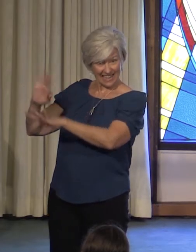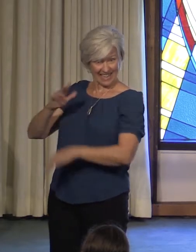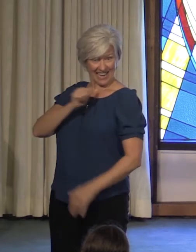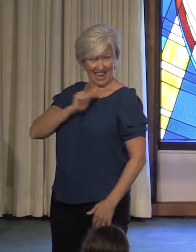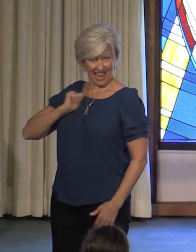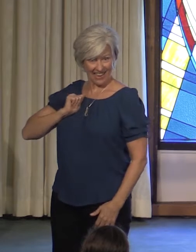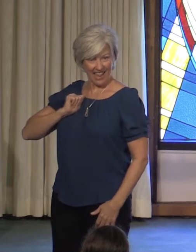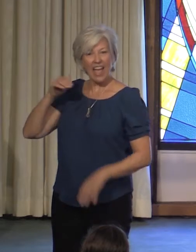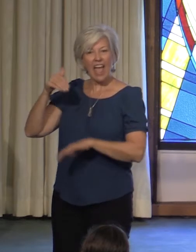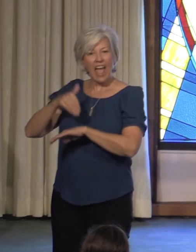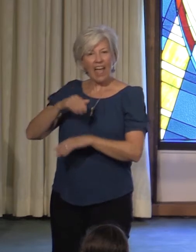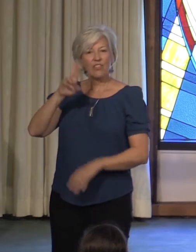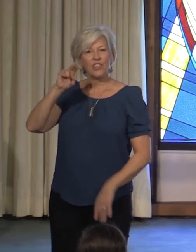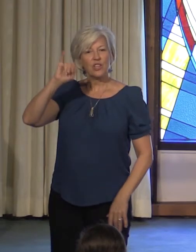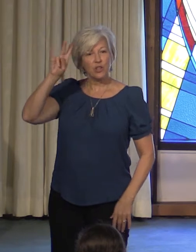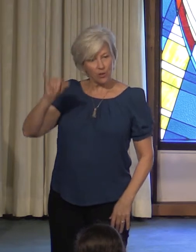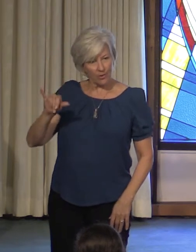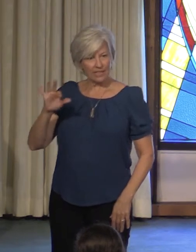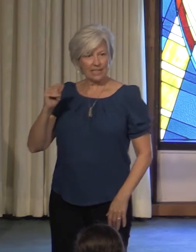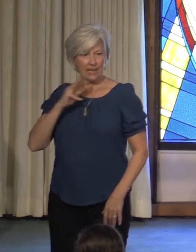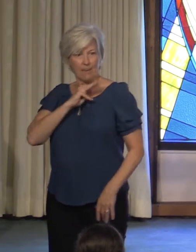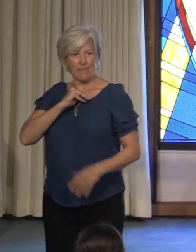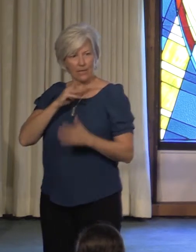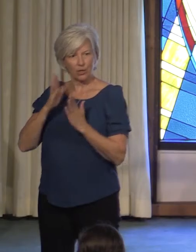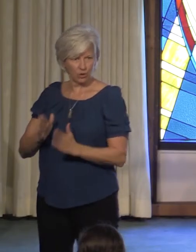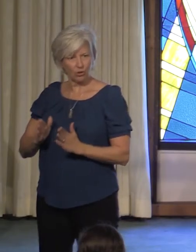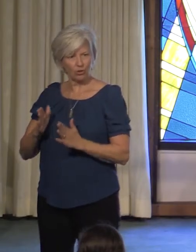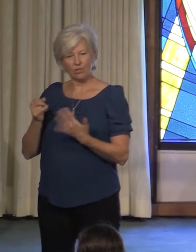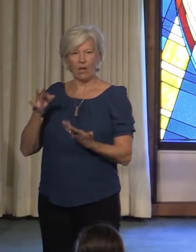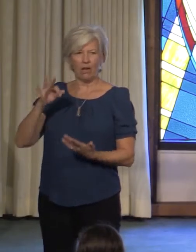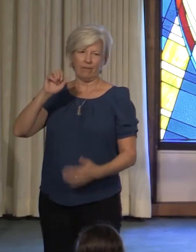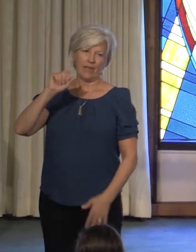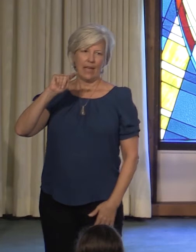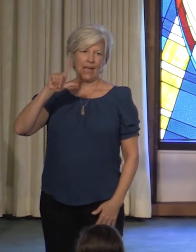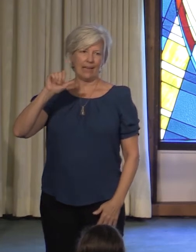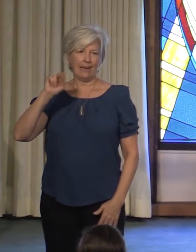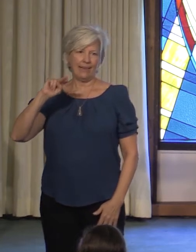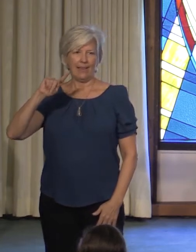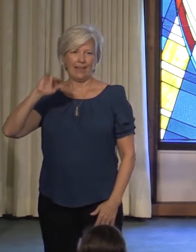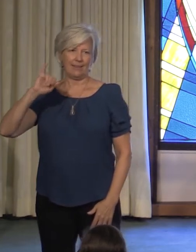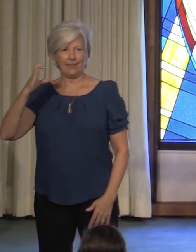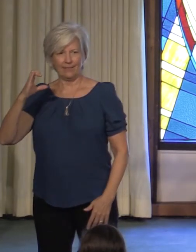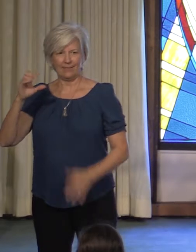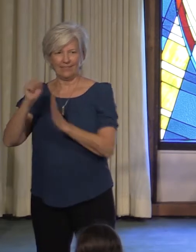the Unity Ministers of the Mid-Atlantic States leadership training event.